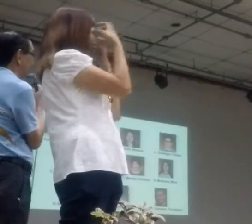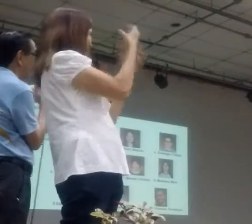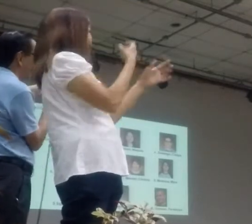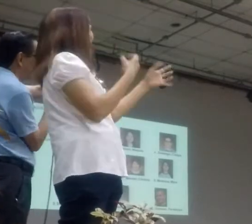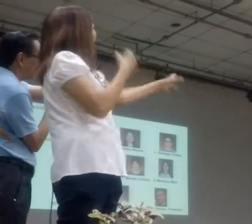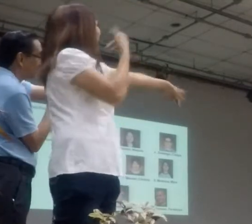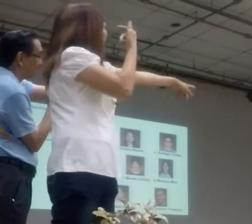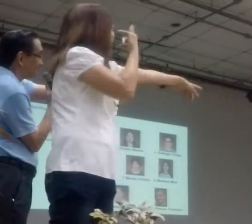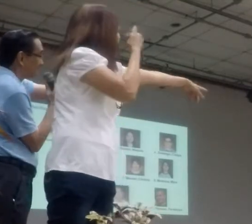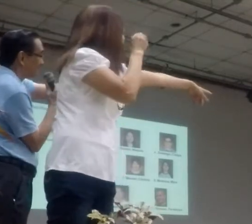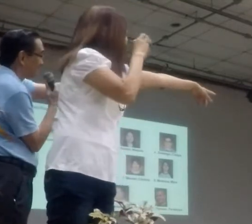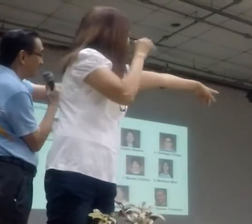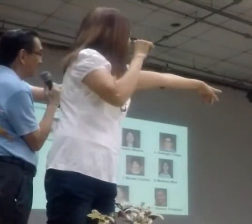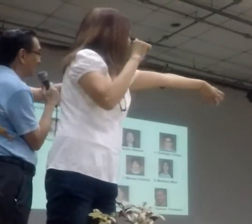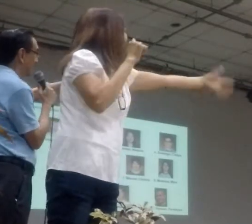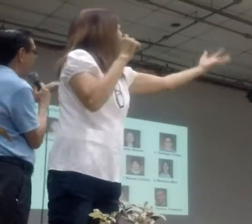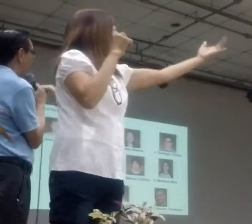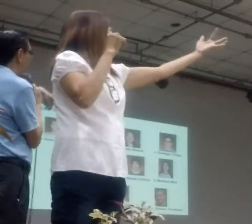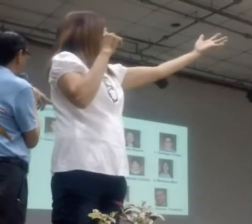Gemma,